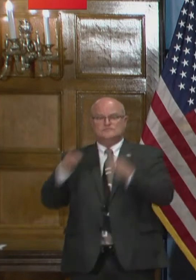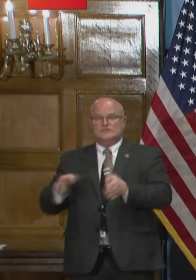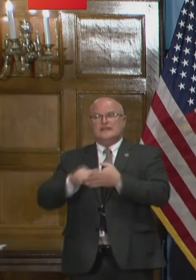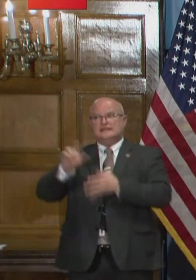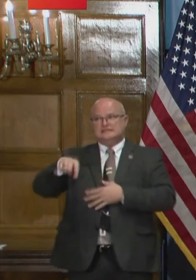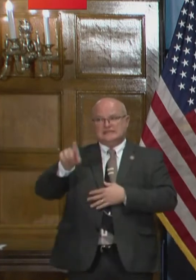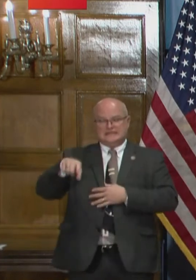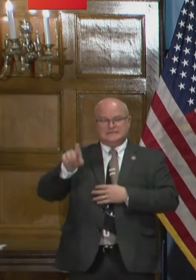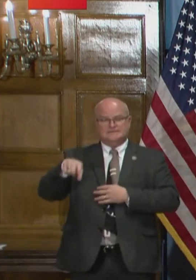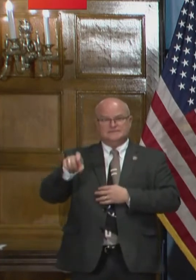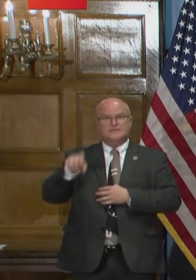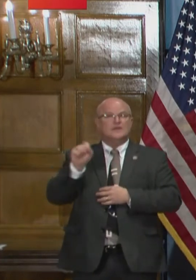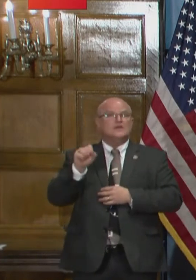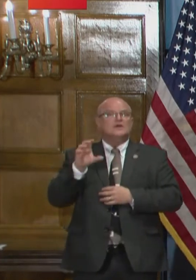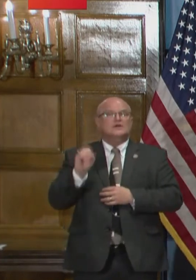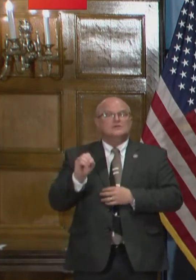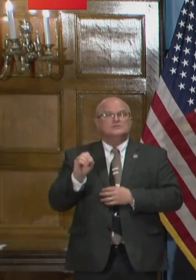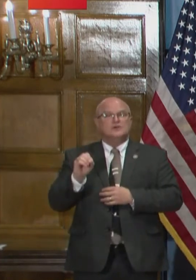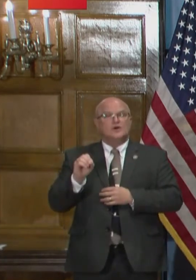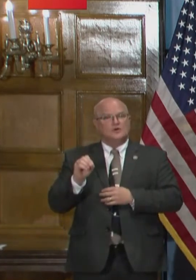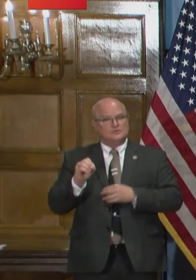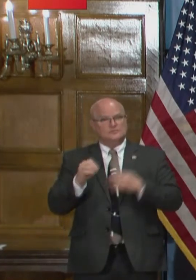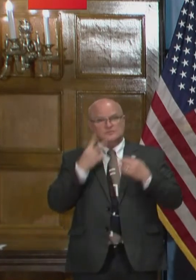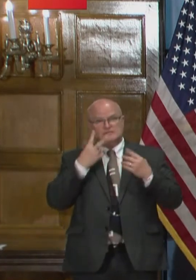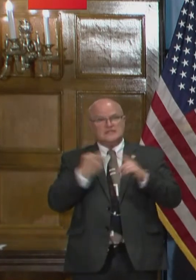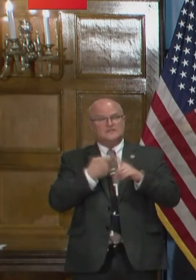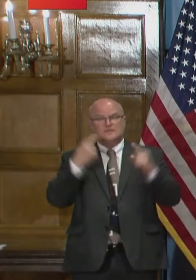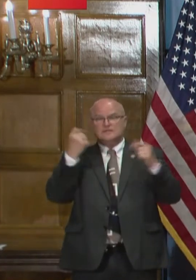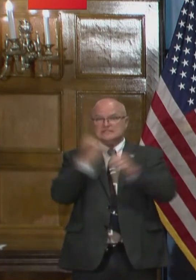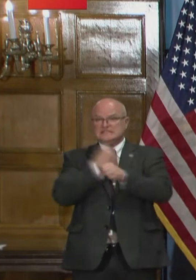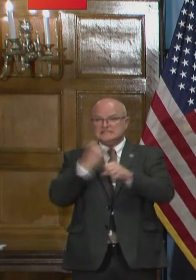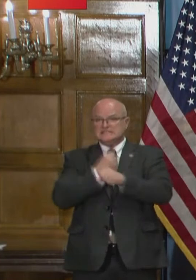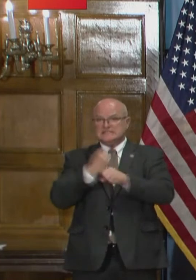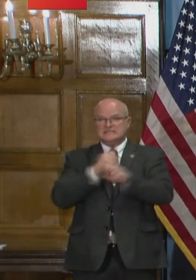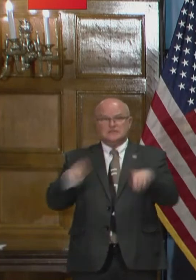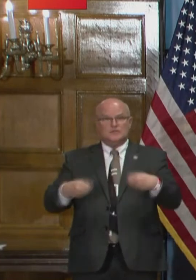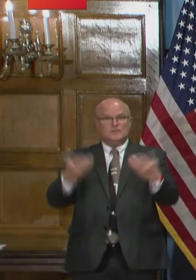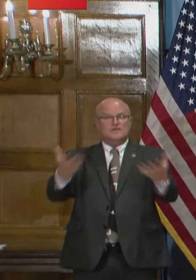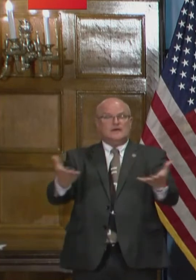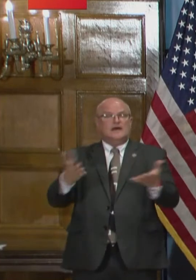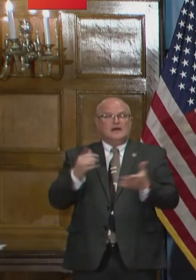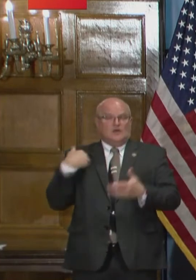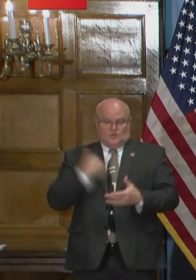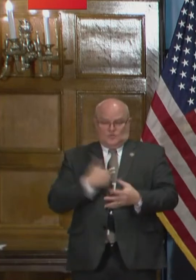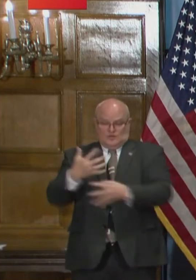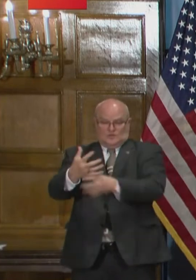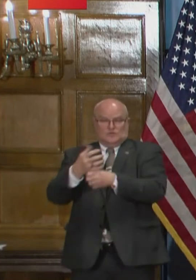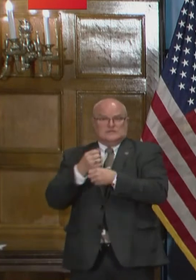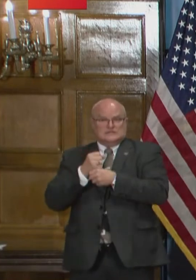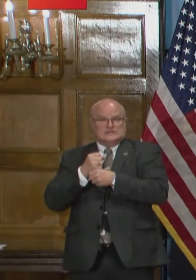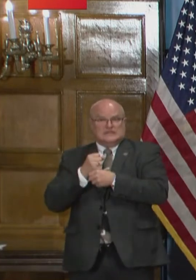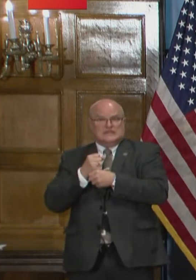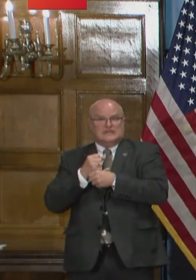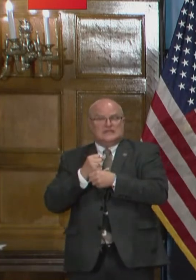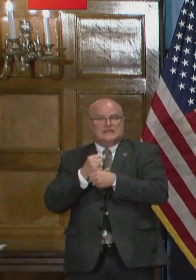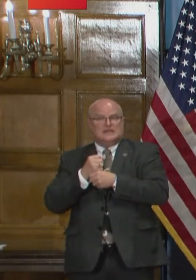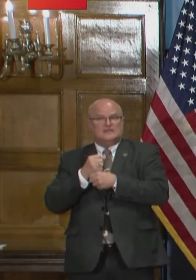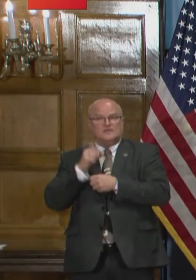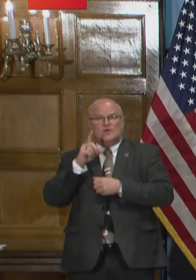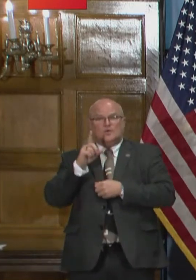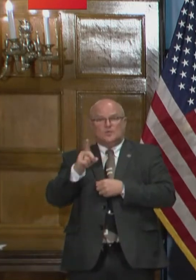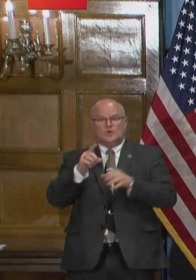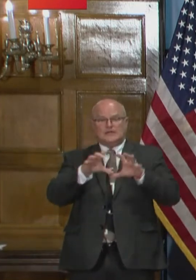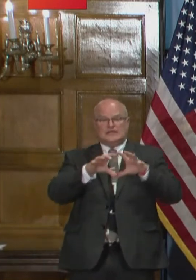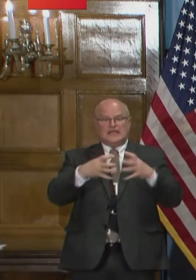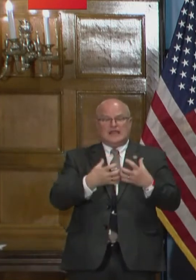needed. And so you can see from the statistics that we provided that we received one